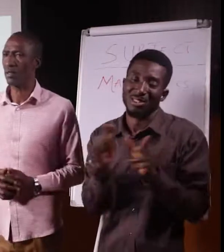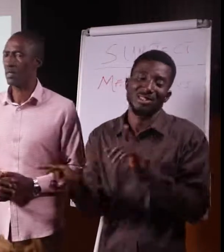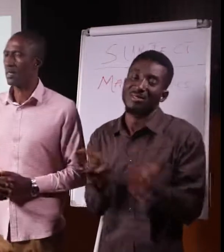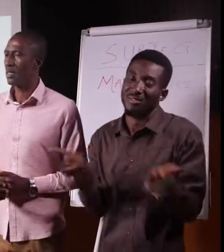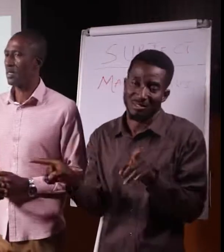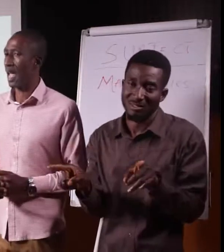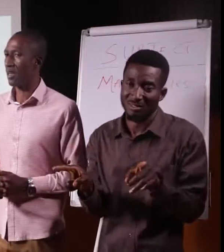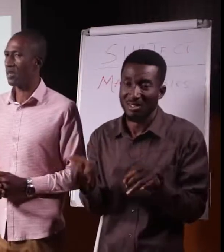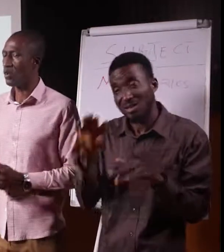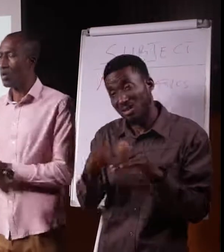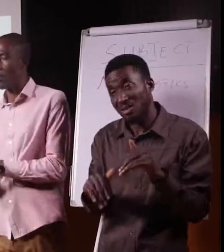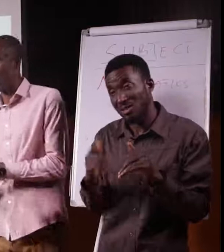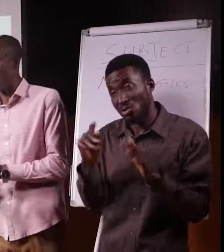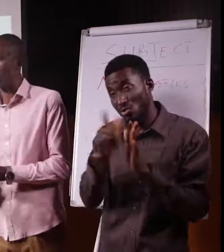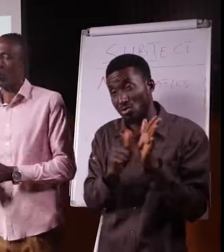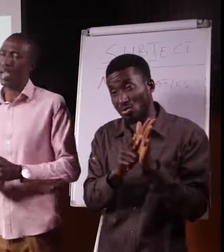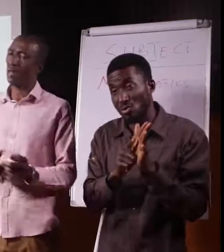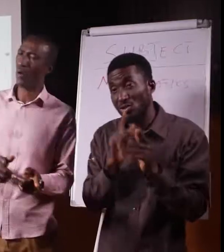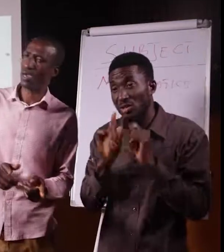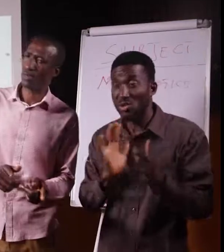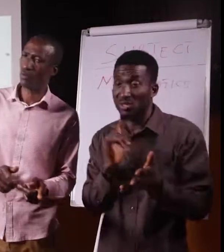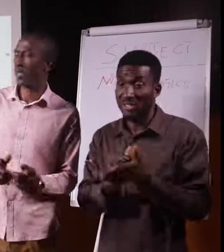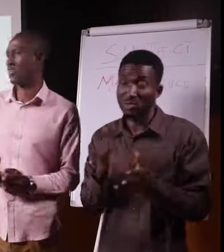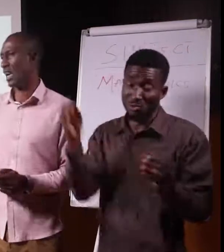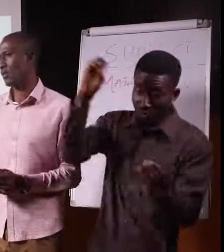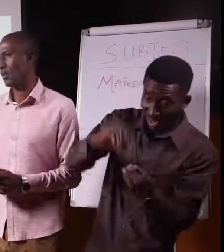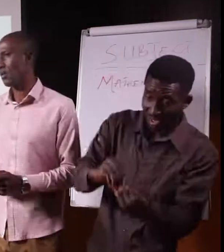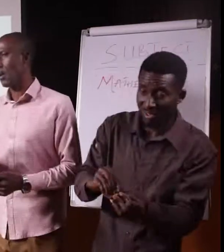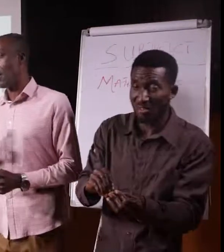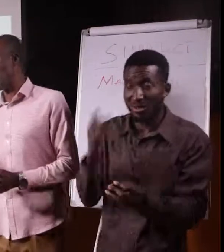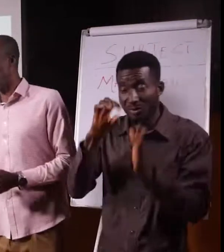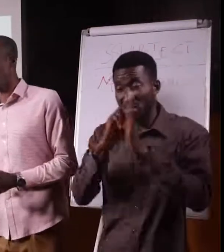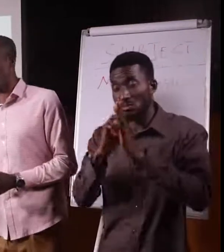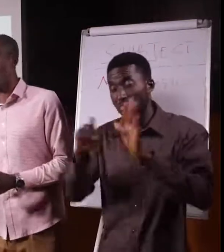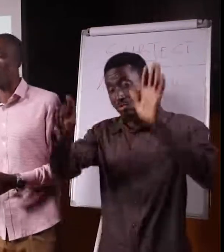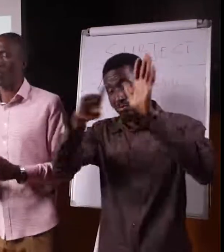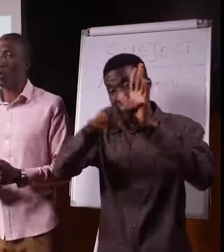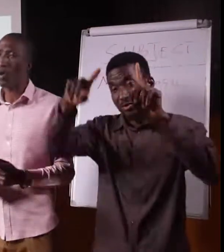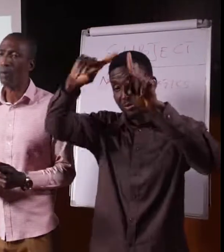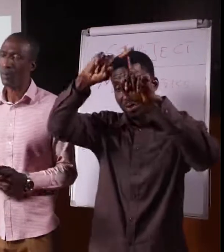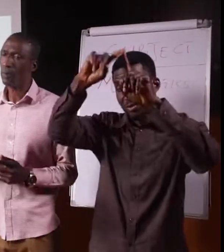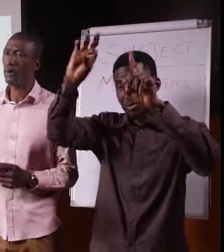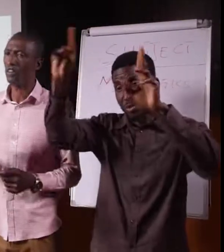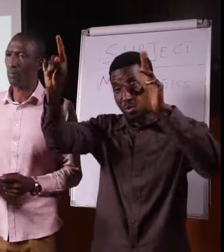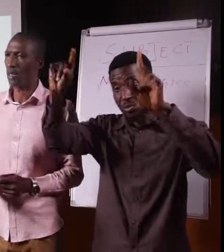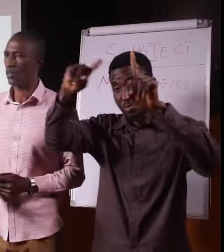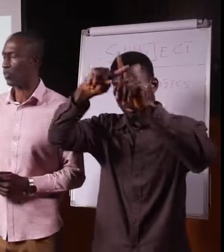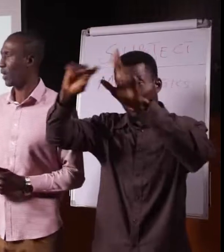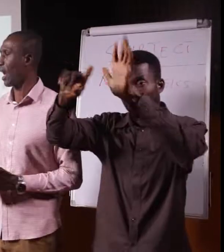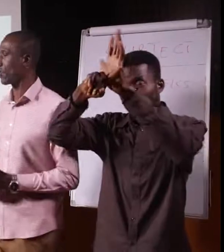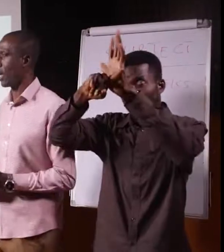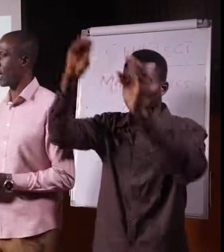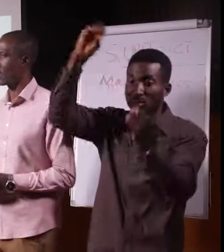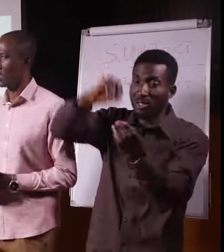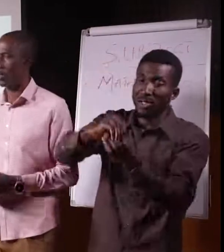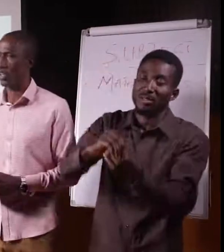different, then the rule implies we are to add. For instance, minus plus or plus minus, we